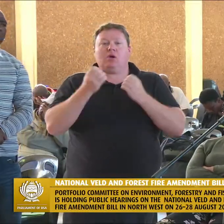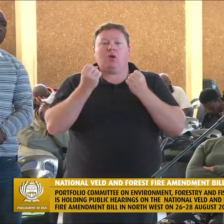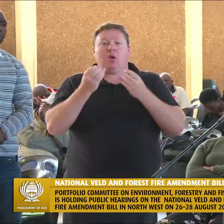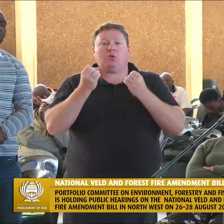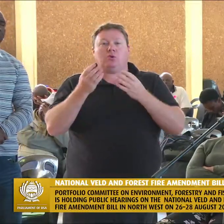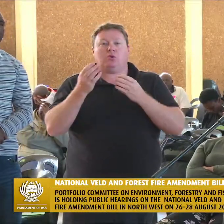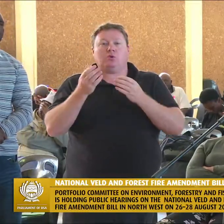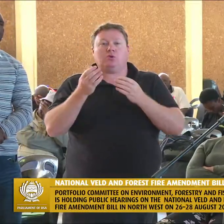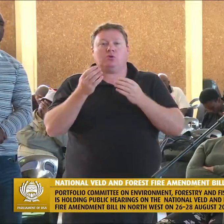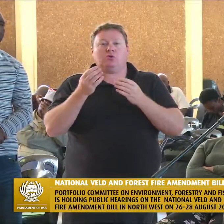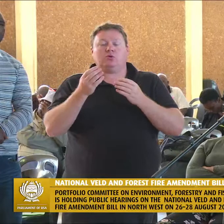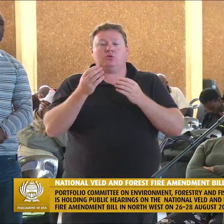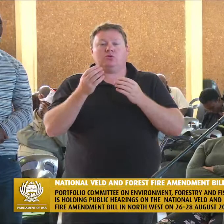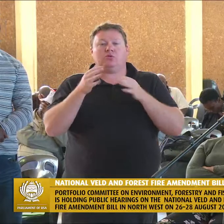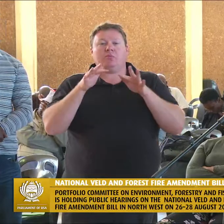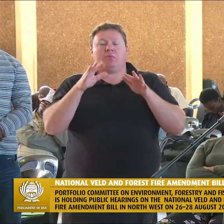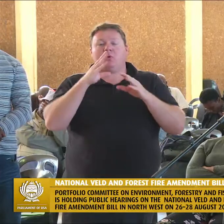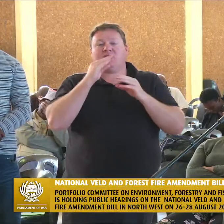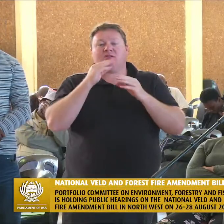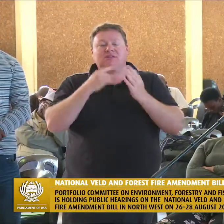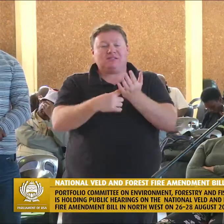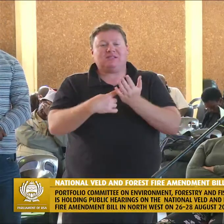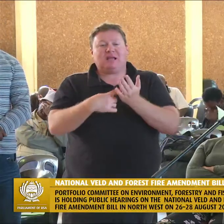to as the green economy